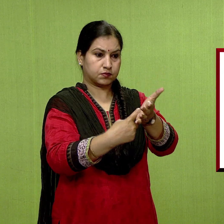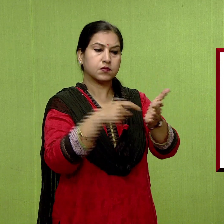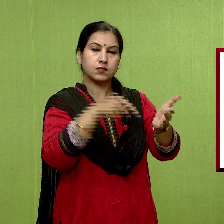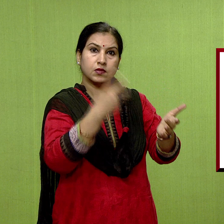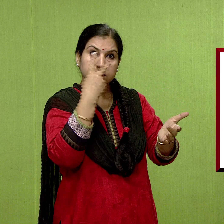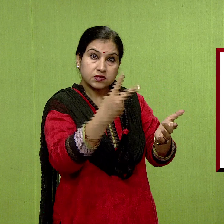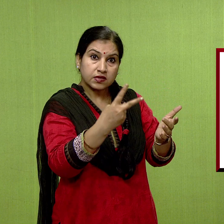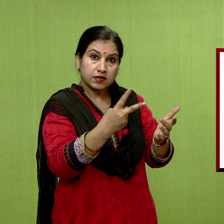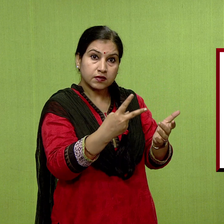You can see in the video